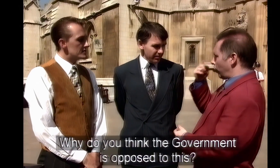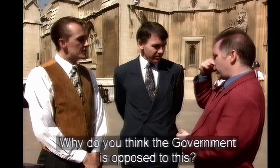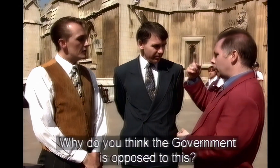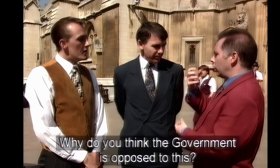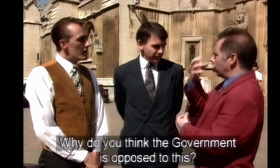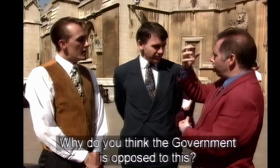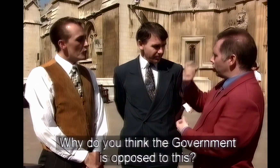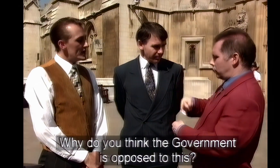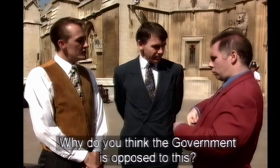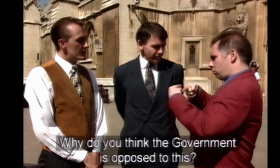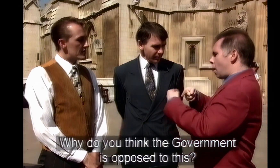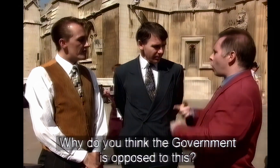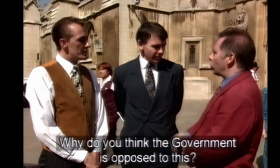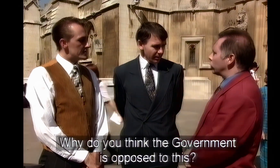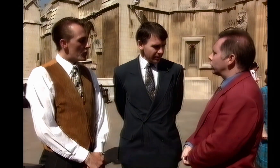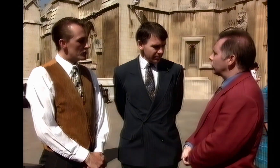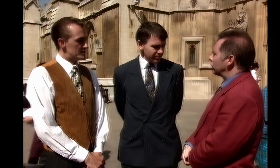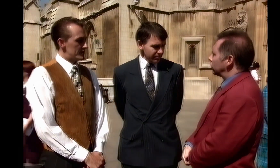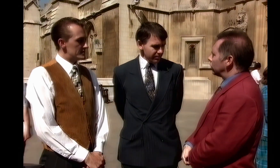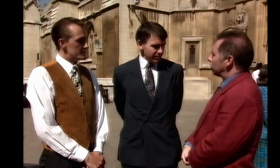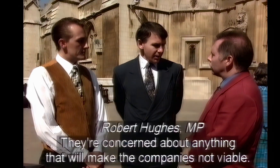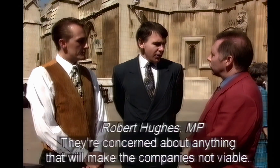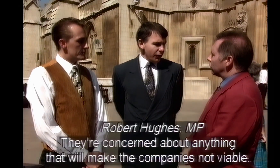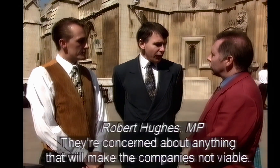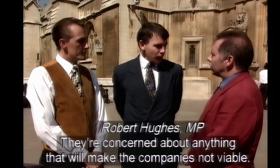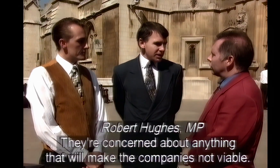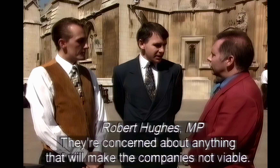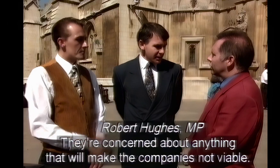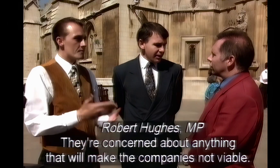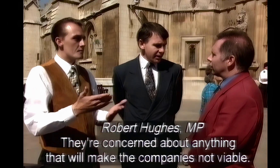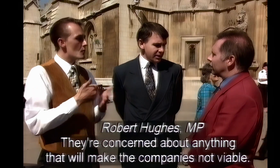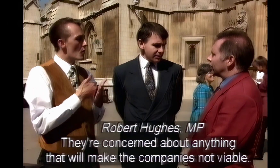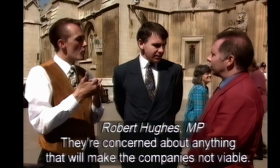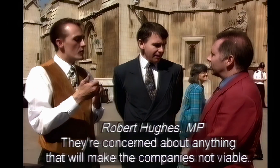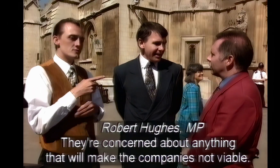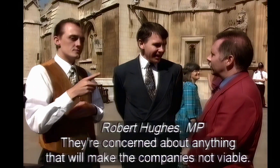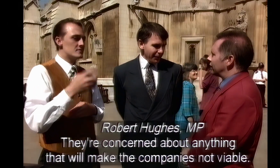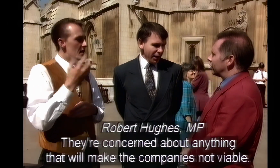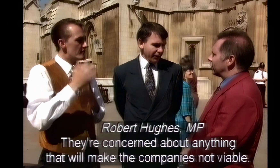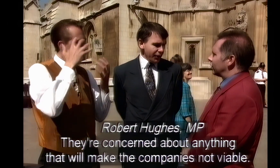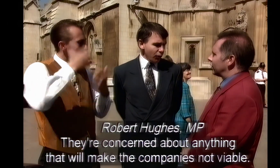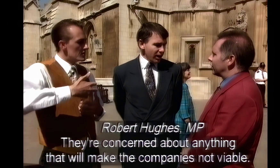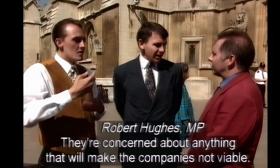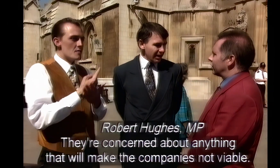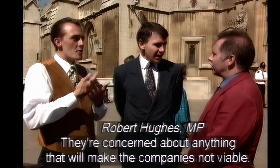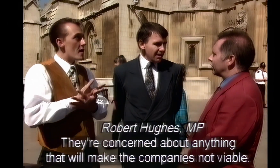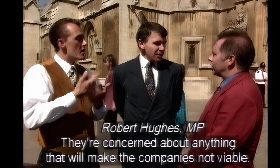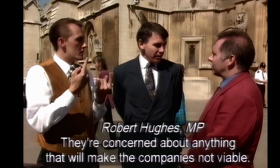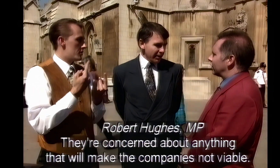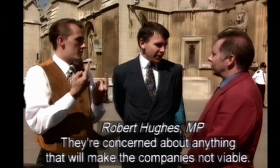you, why do you think the government's opposed to this? They're always concerned about anything that will make the